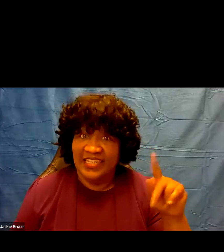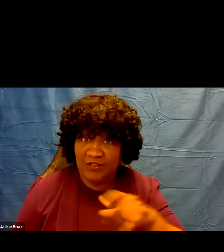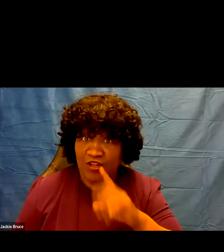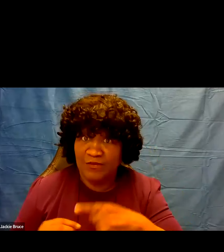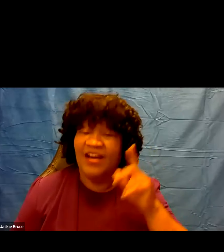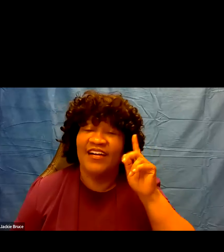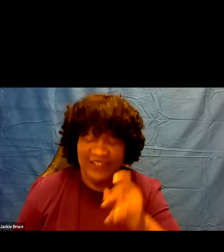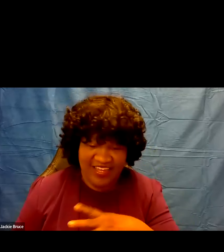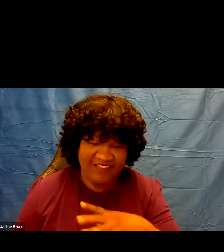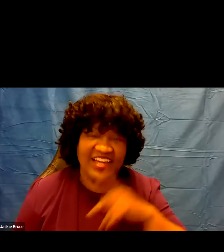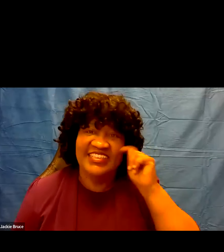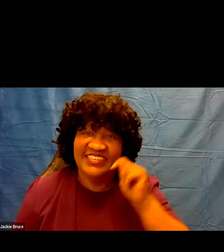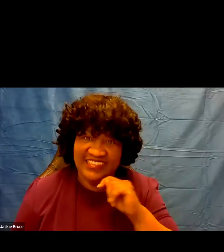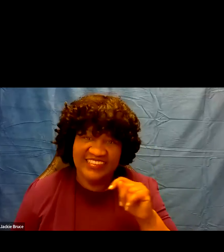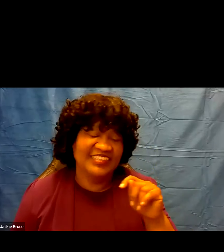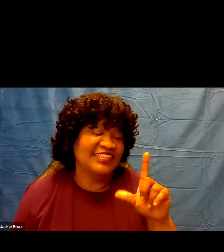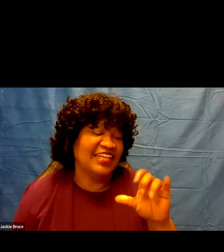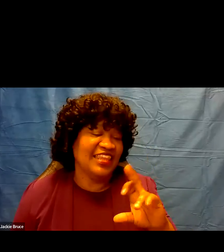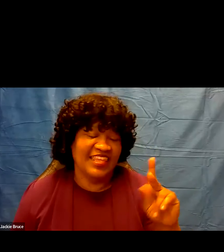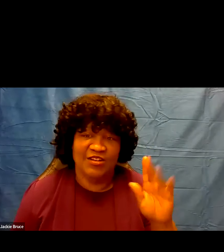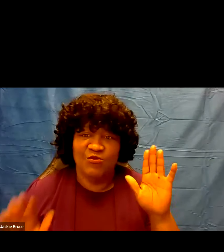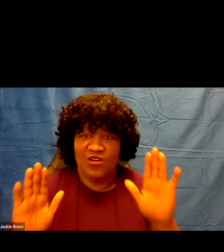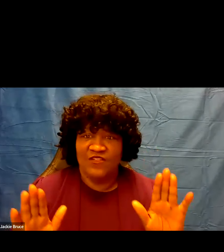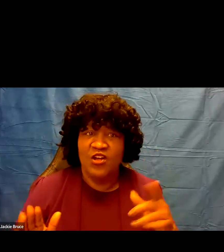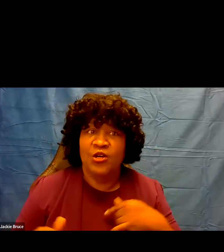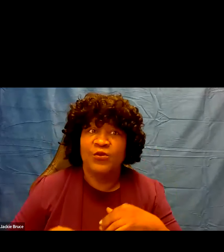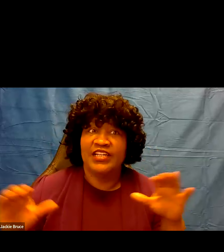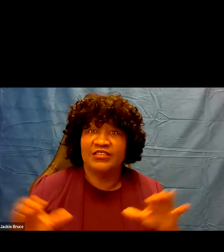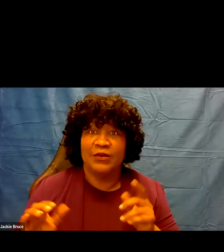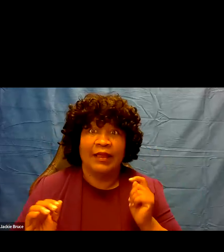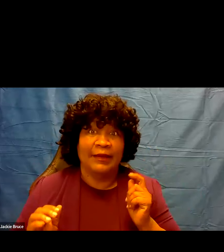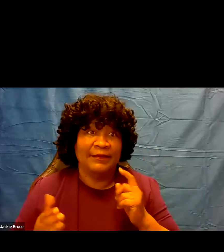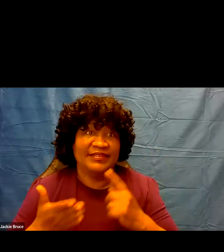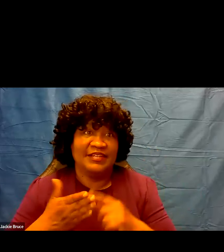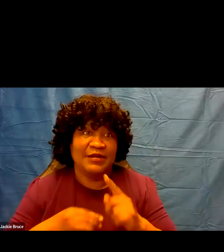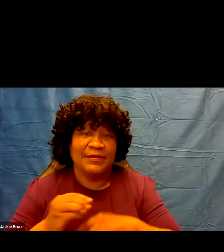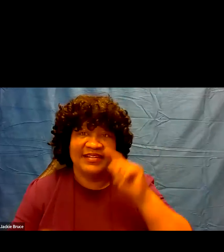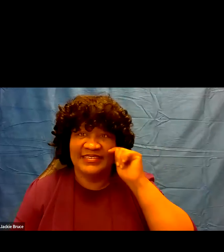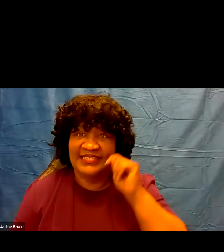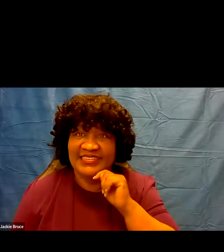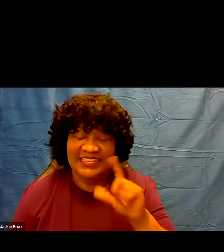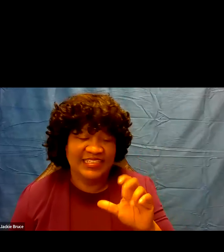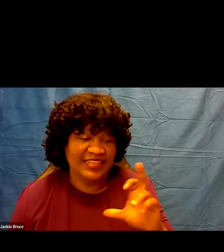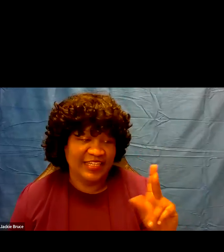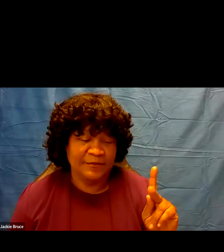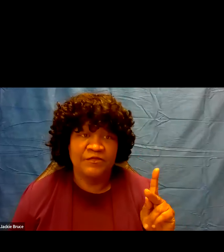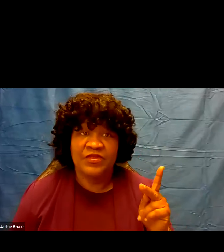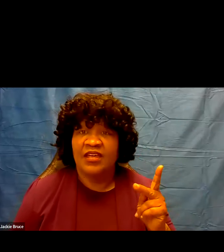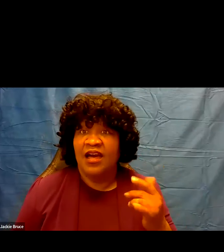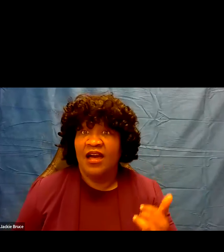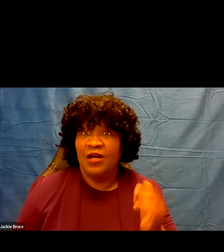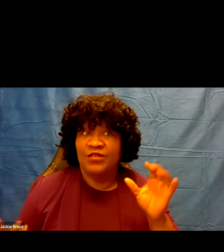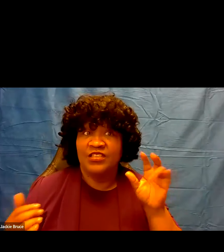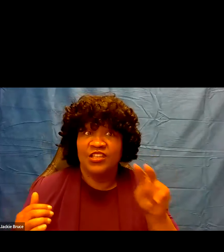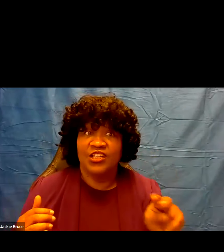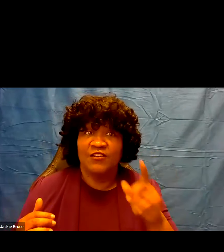about? Okay, yeah, wonderful. Well, we can do a little bit of talking about Teen Link, but I also know I was looking for, where's